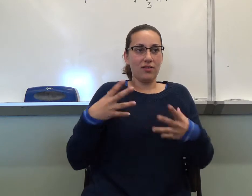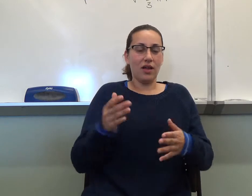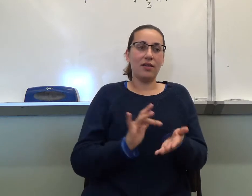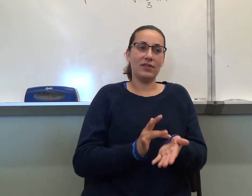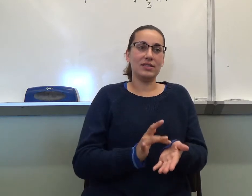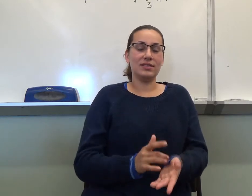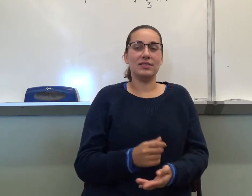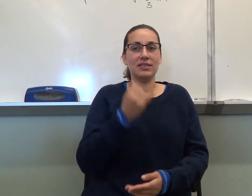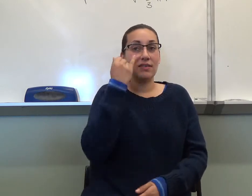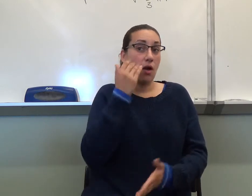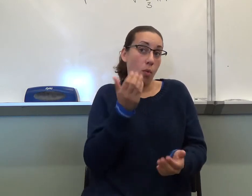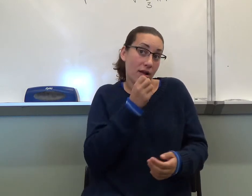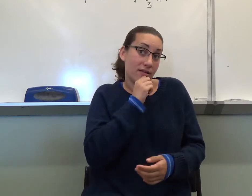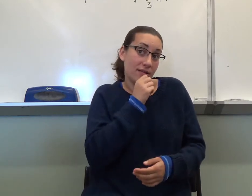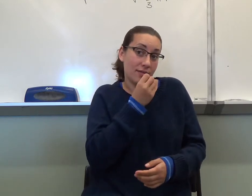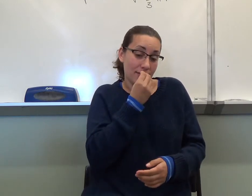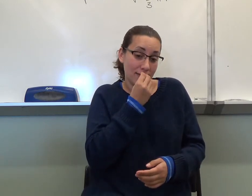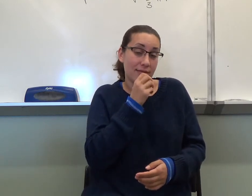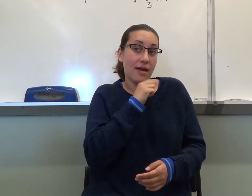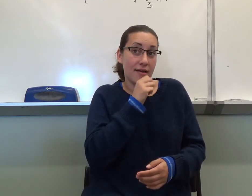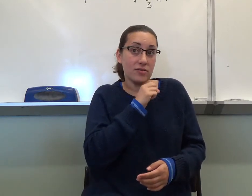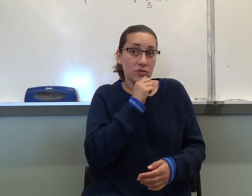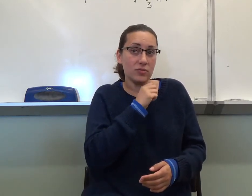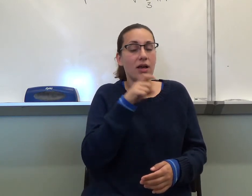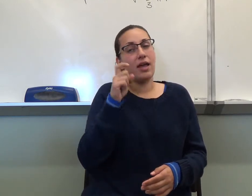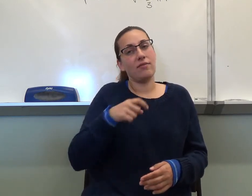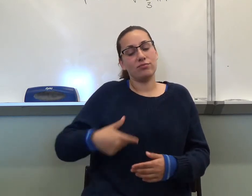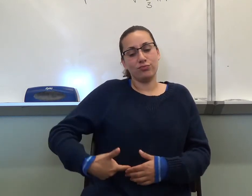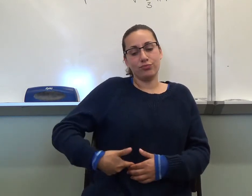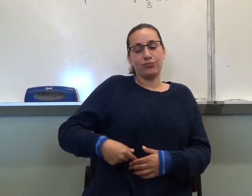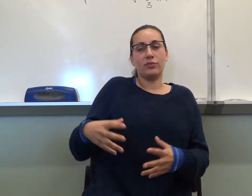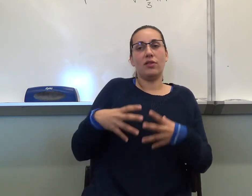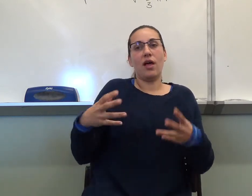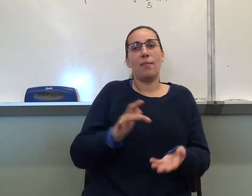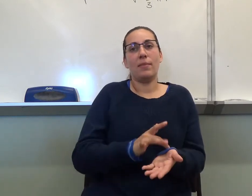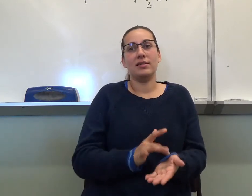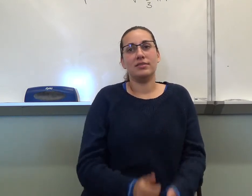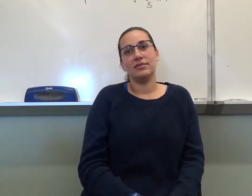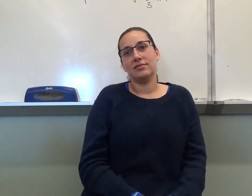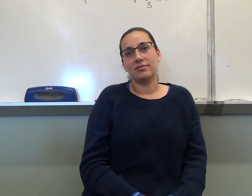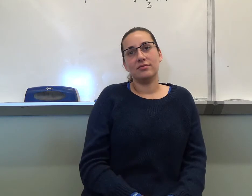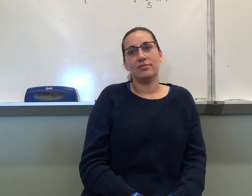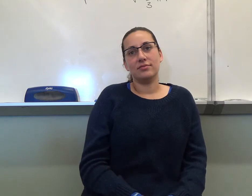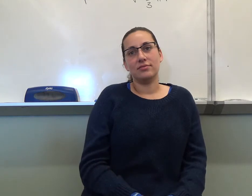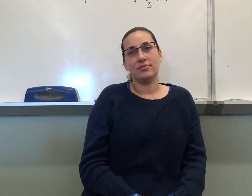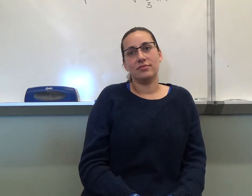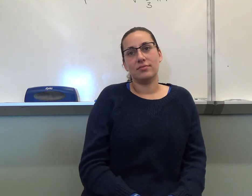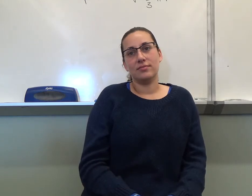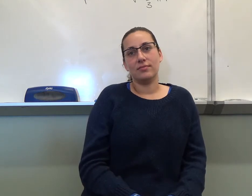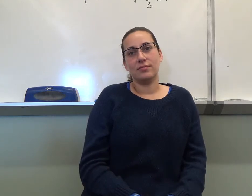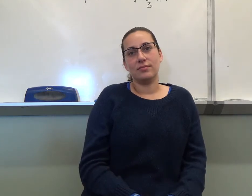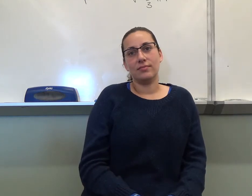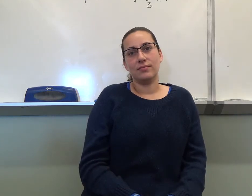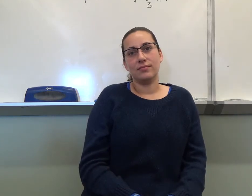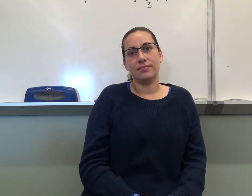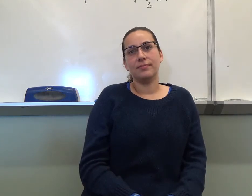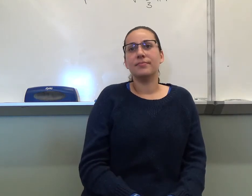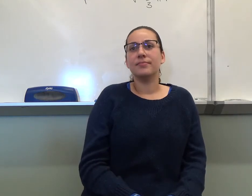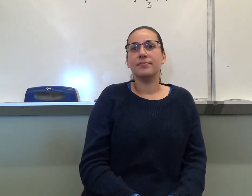equal to 100 million. So you get 1, 2, 3, 4, 5, 6, 7, 8, 9, and then half of another one, about 950